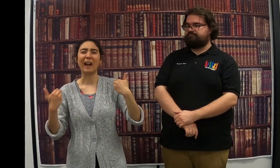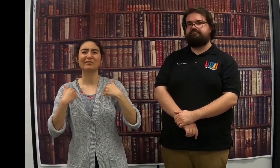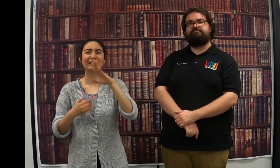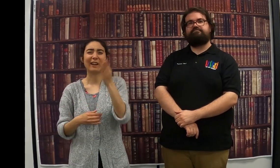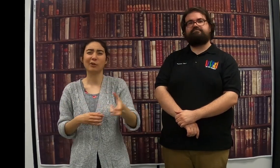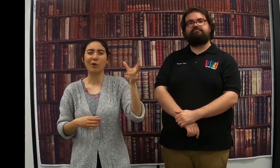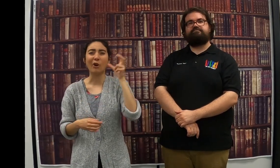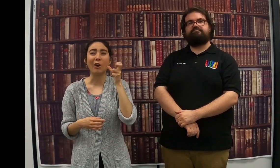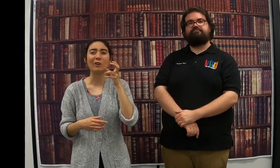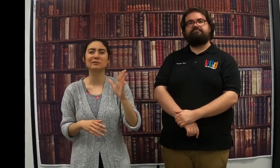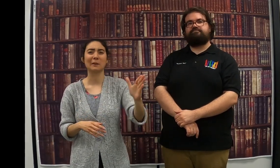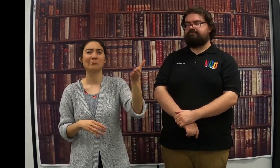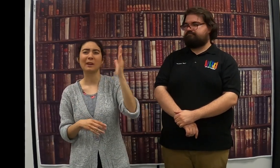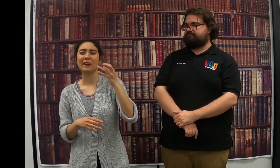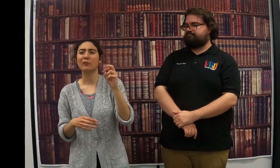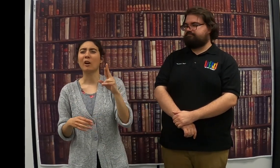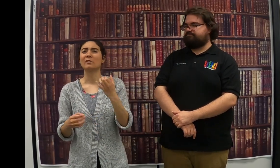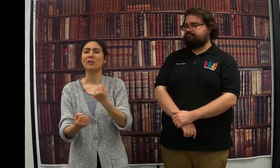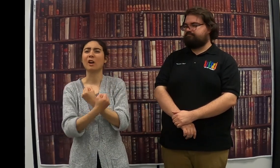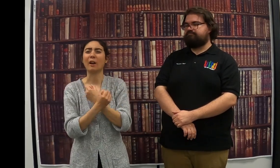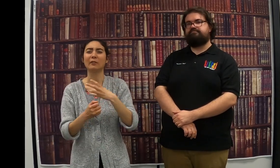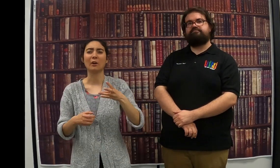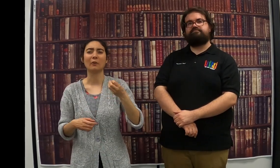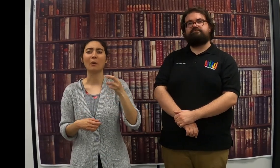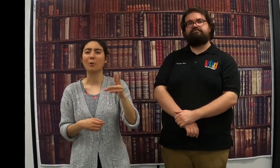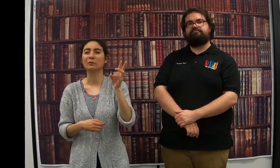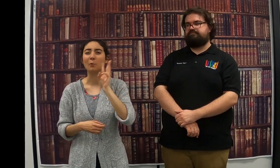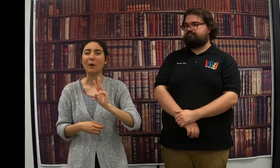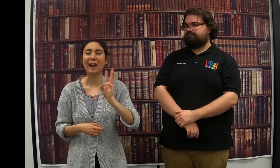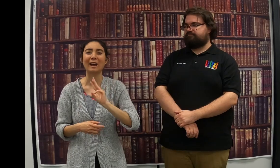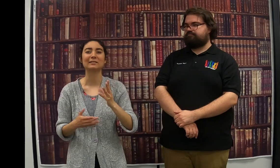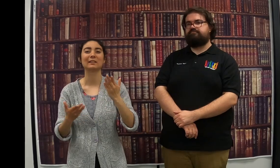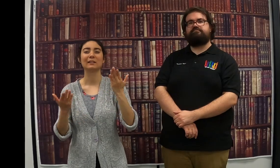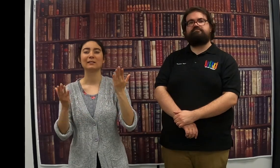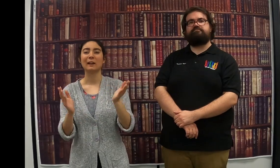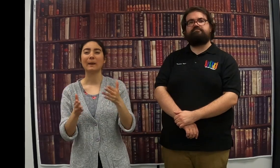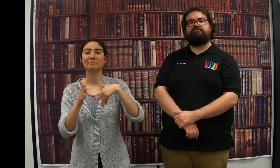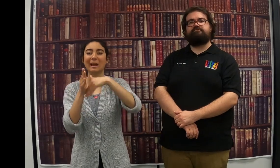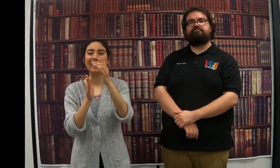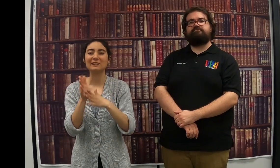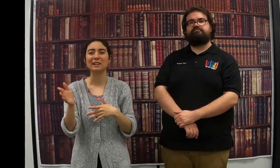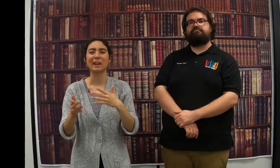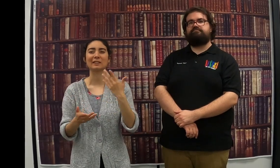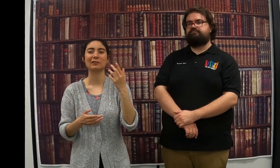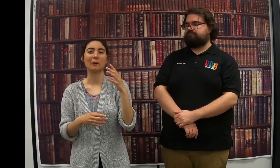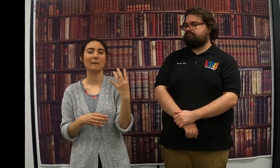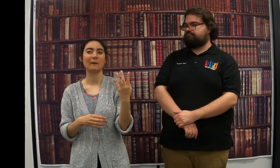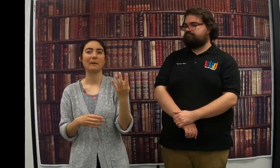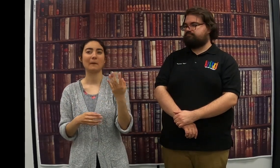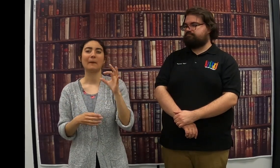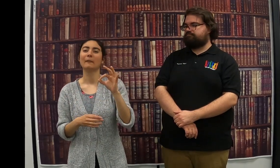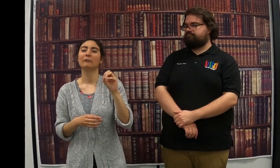I have never heard praise of love or wine that panted forth a flood of rapture so divine.